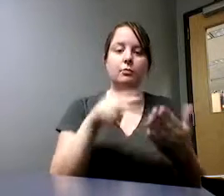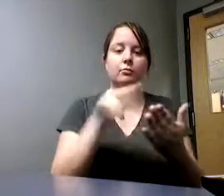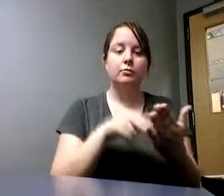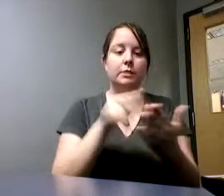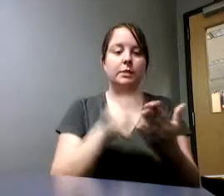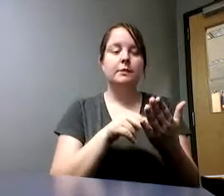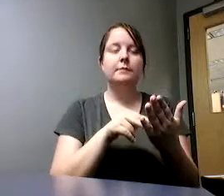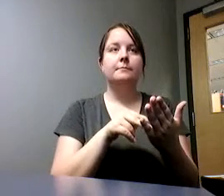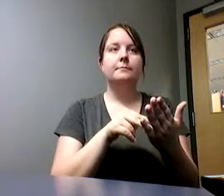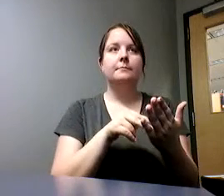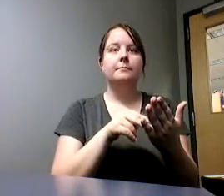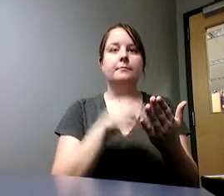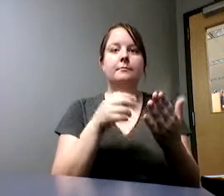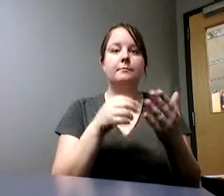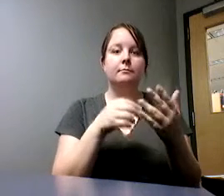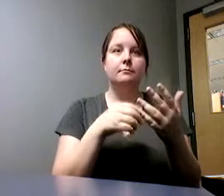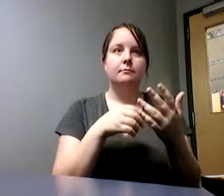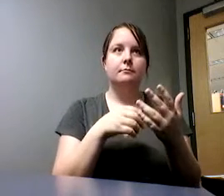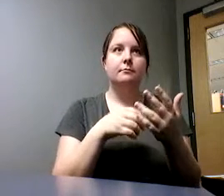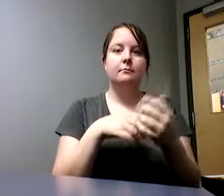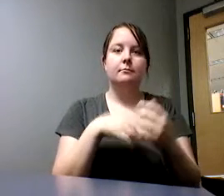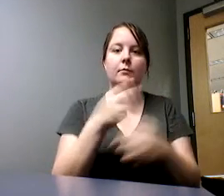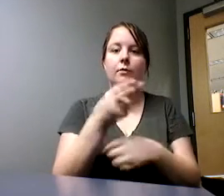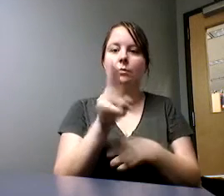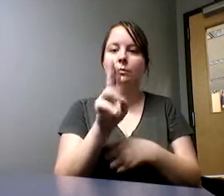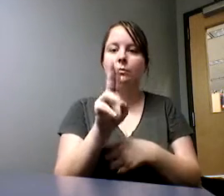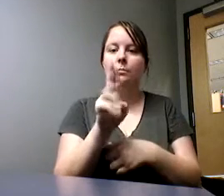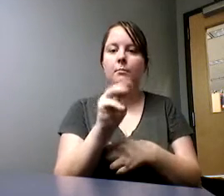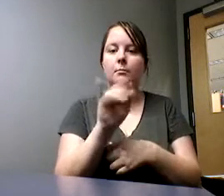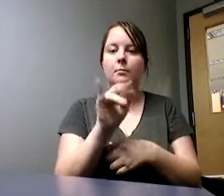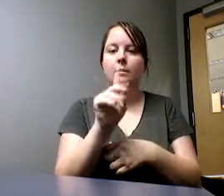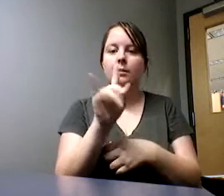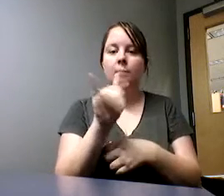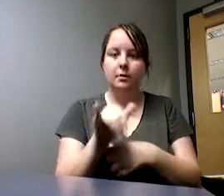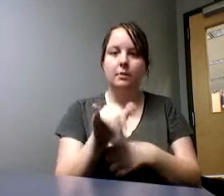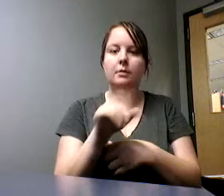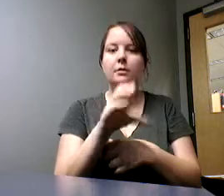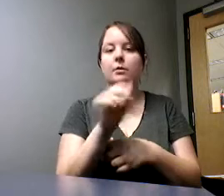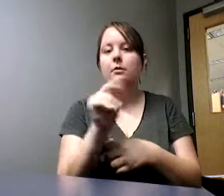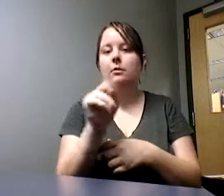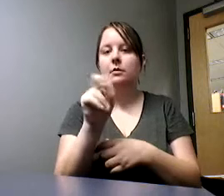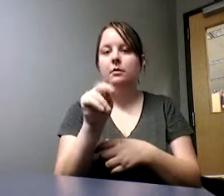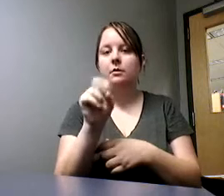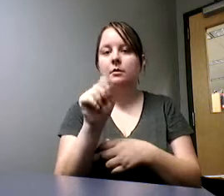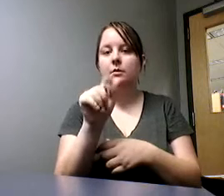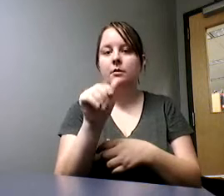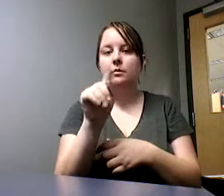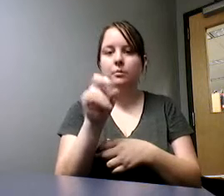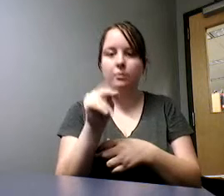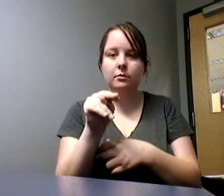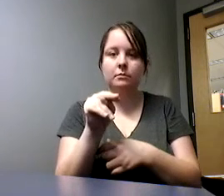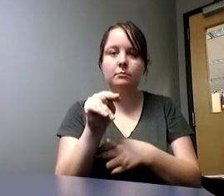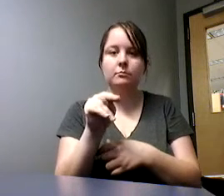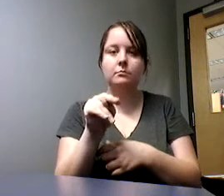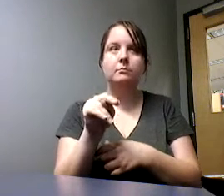over humidity and condensation and evaporation, things like that. What we're going to do today is go through and look at those. The first thing you need to do is in your